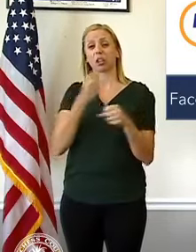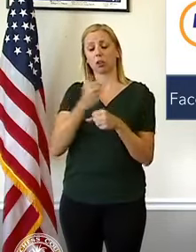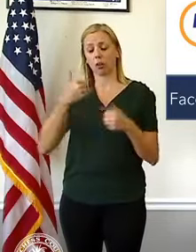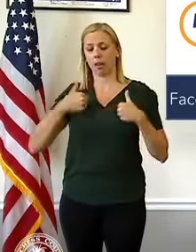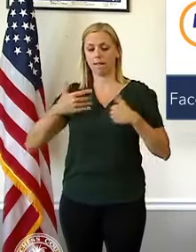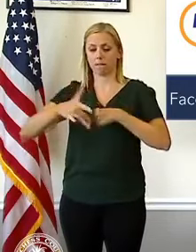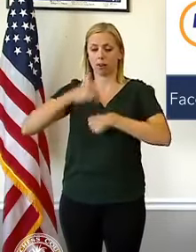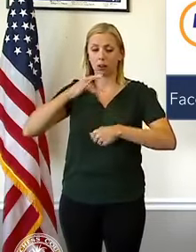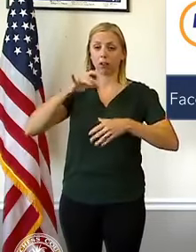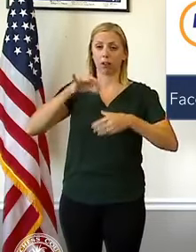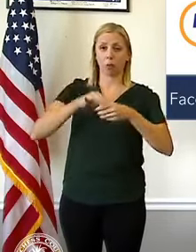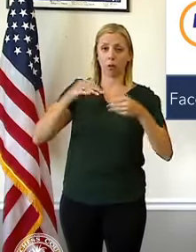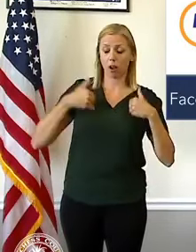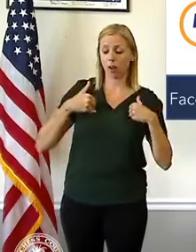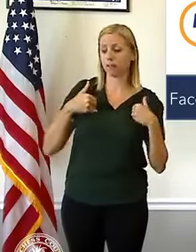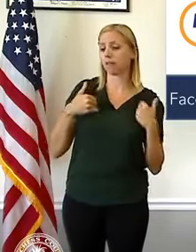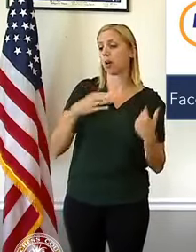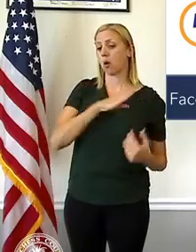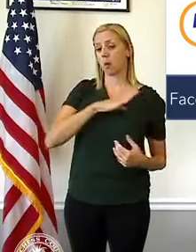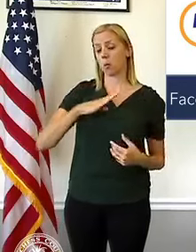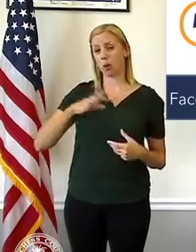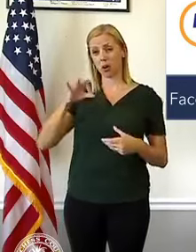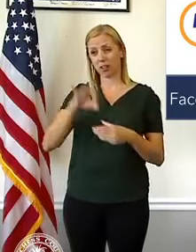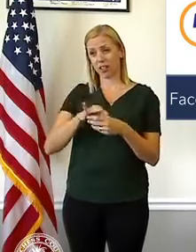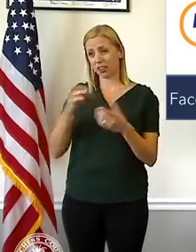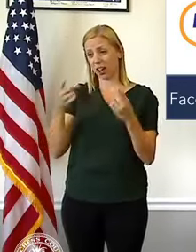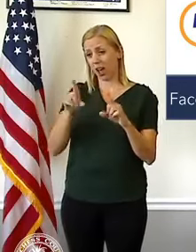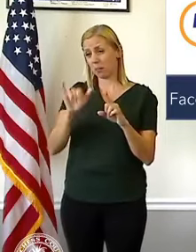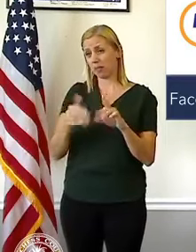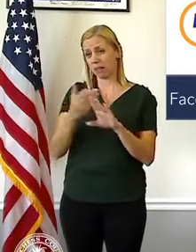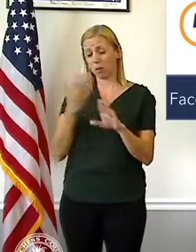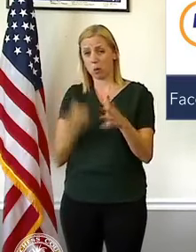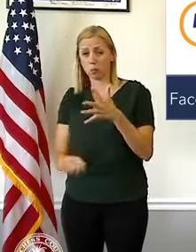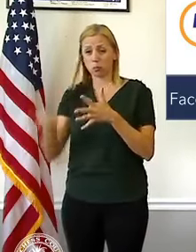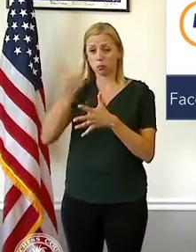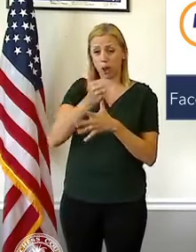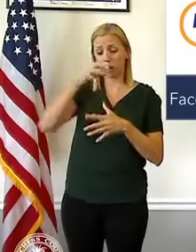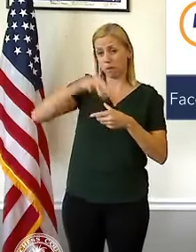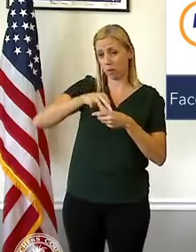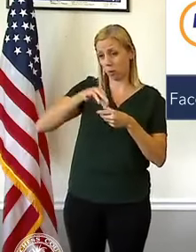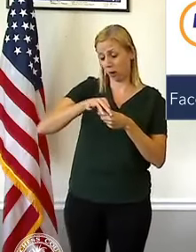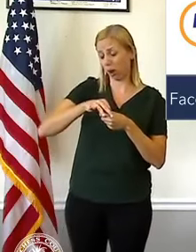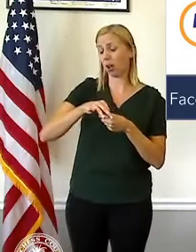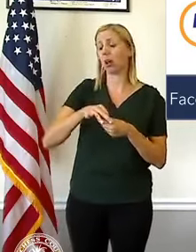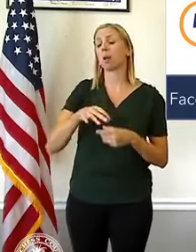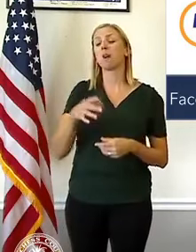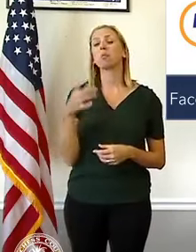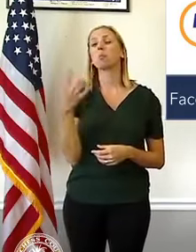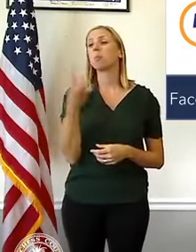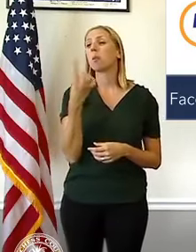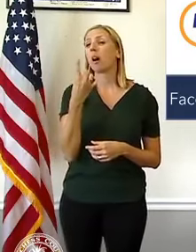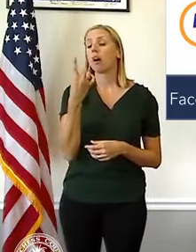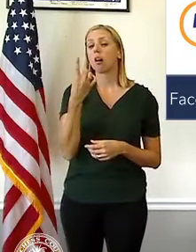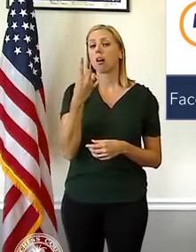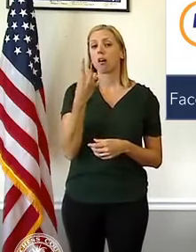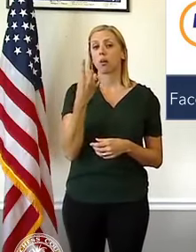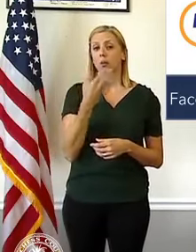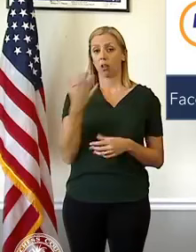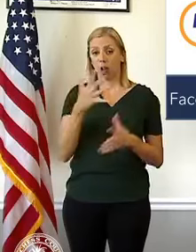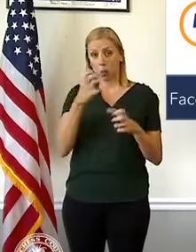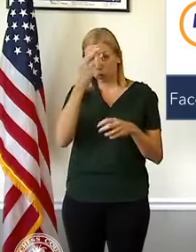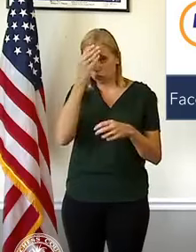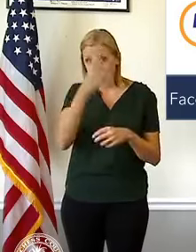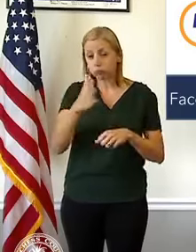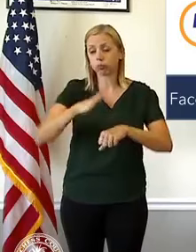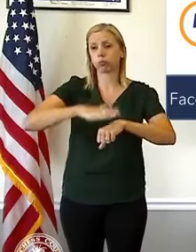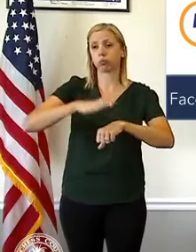for that. In fact, the Board of Elections conducted that for primary of voting. The only thing I will tell you is if you expect